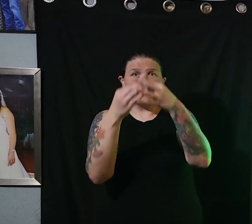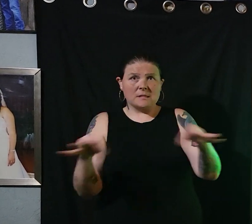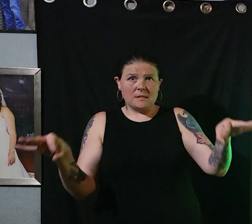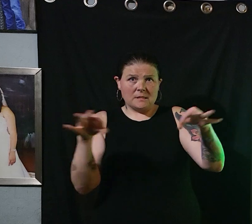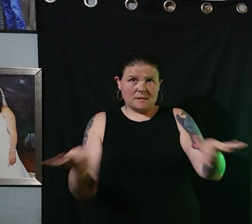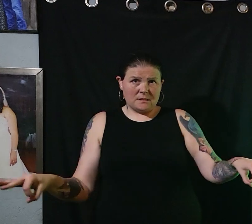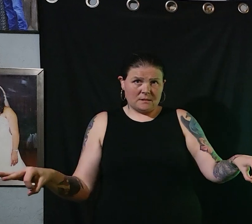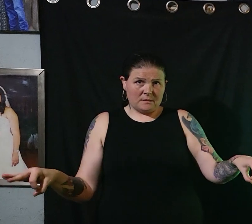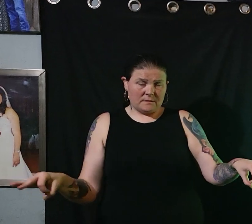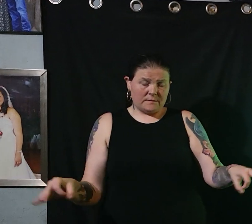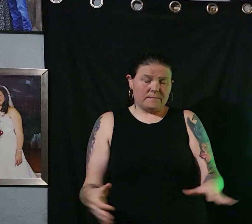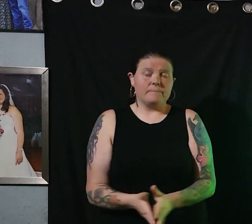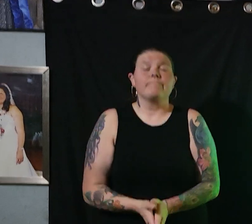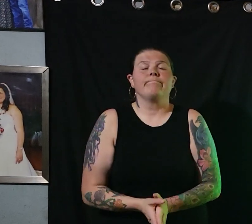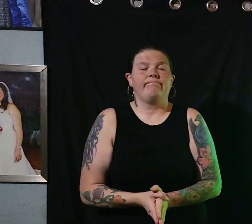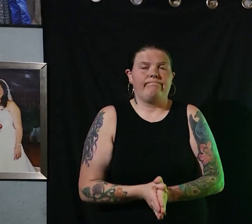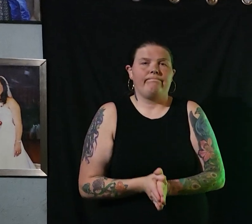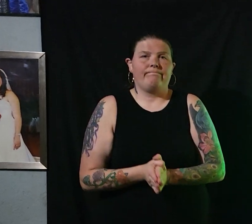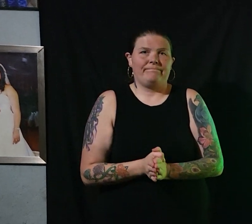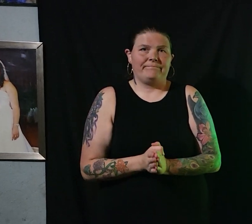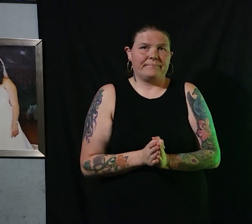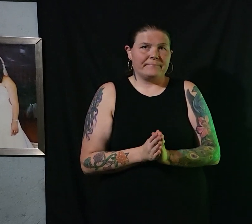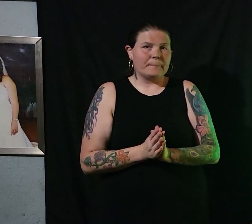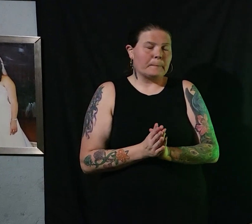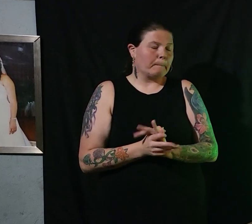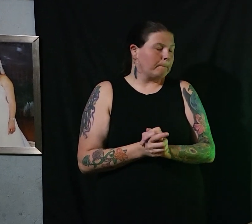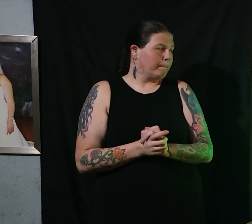a sentence.